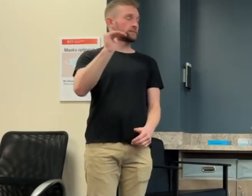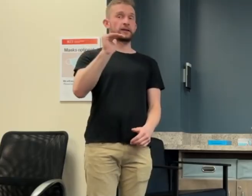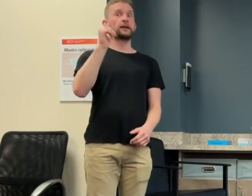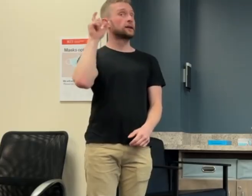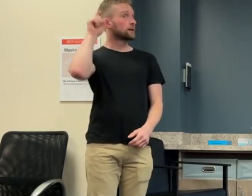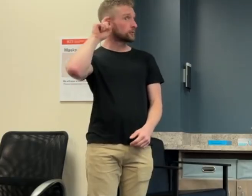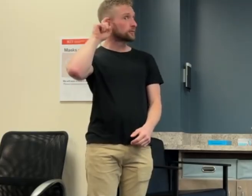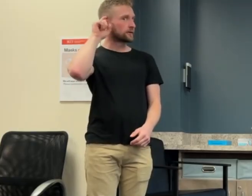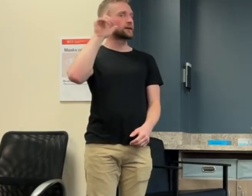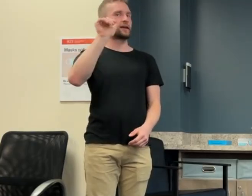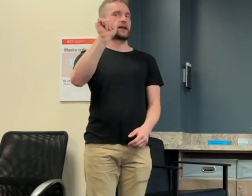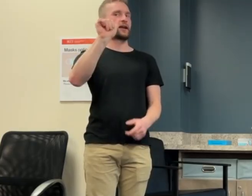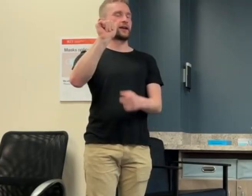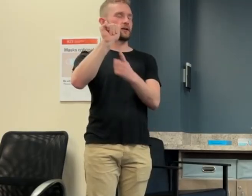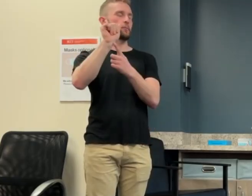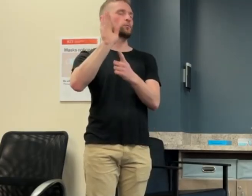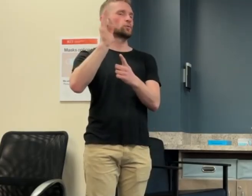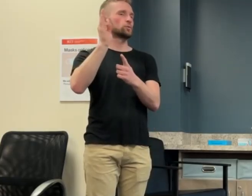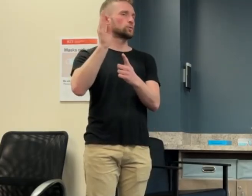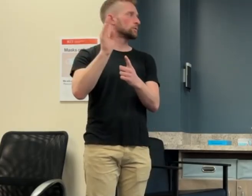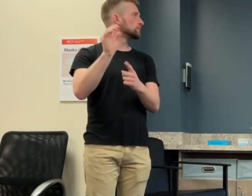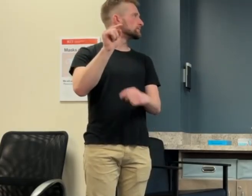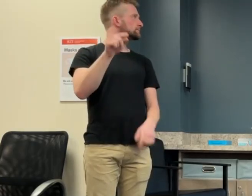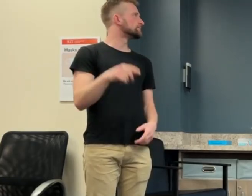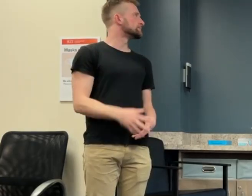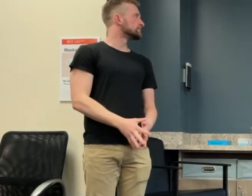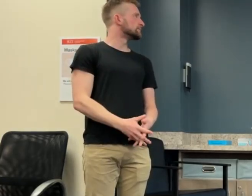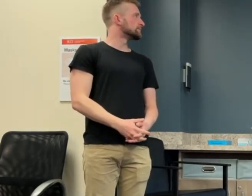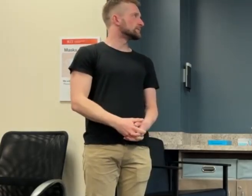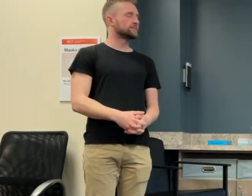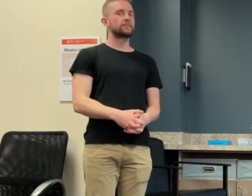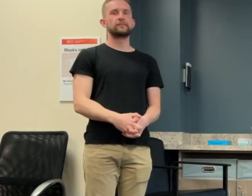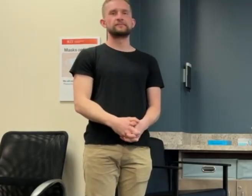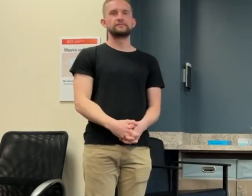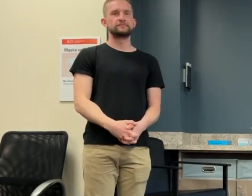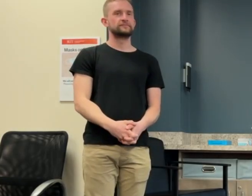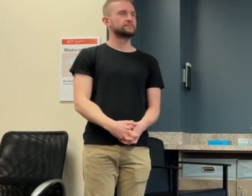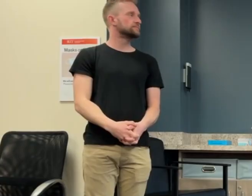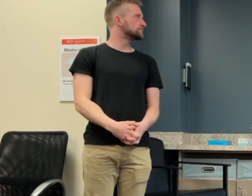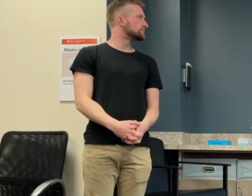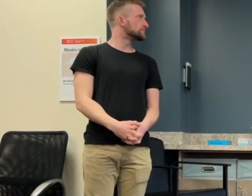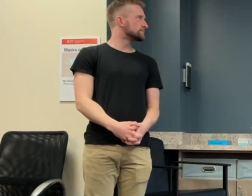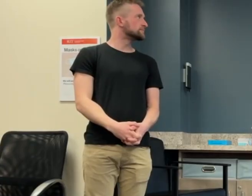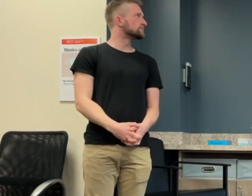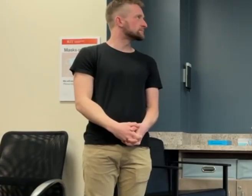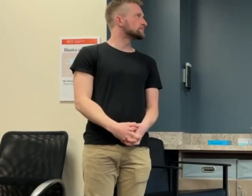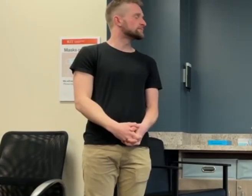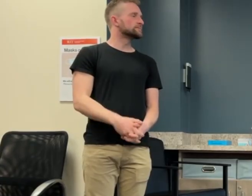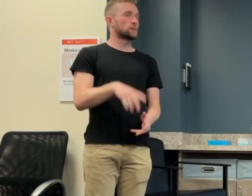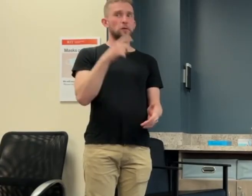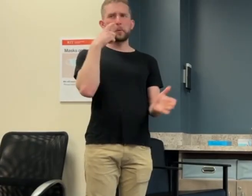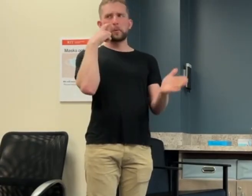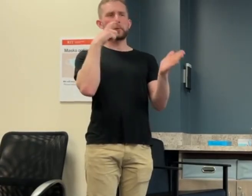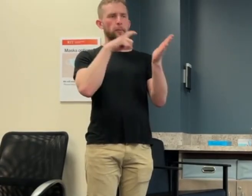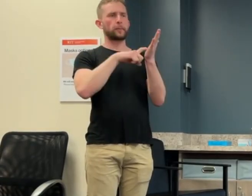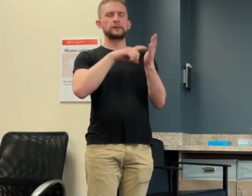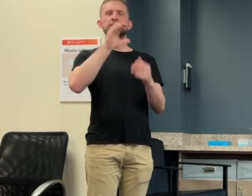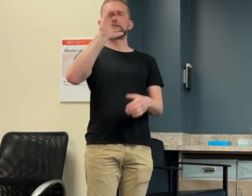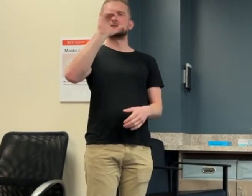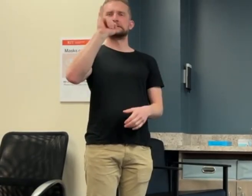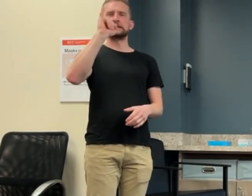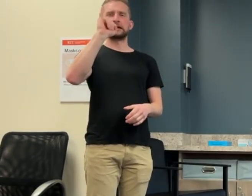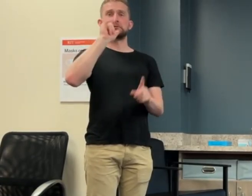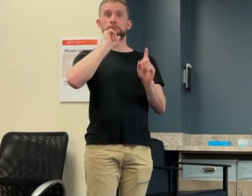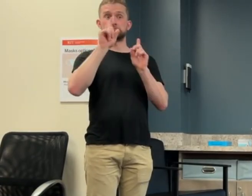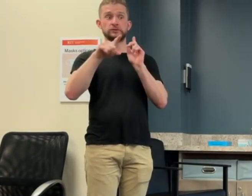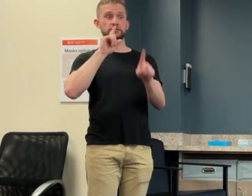From the CI, you can see the CI in green. You can tell that the responses with the CI are lower than